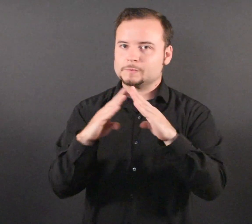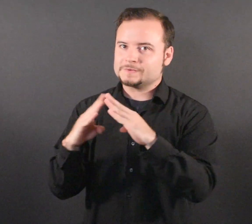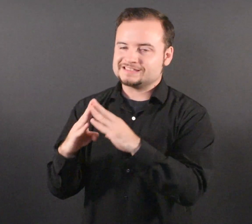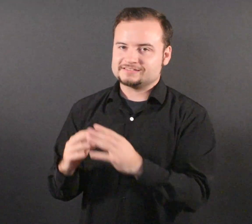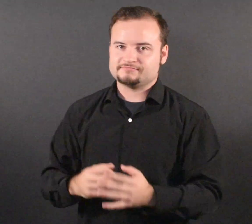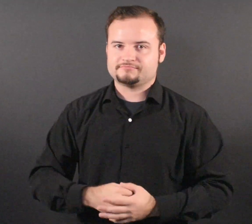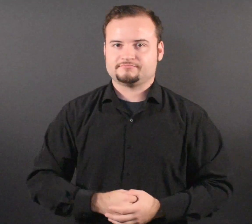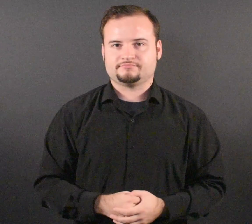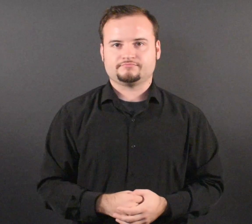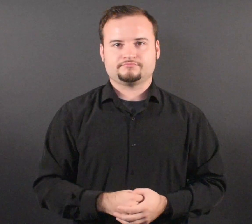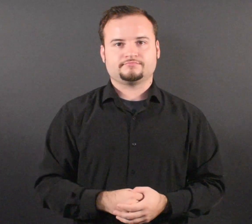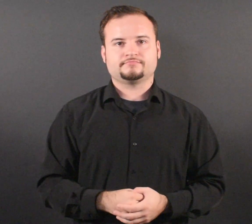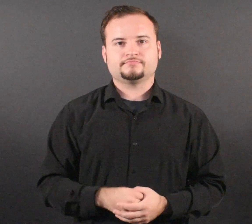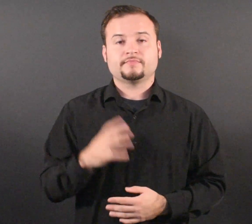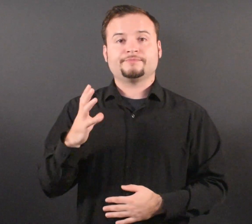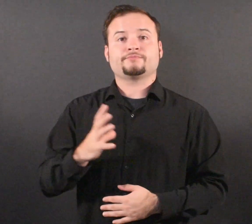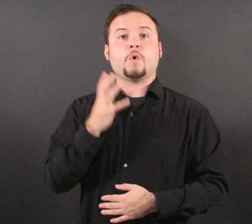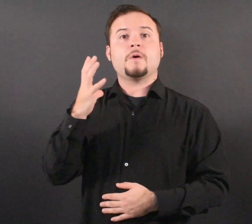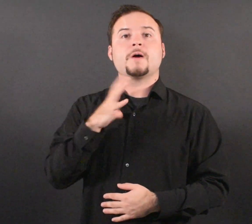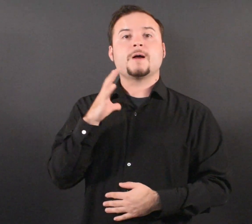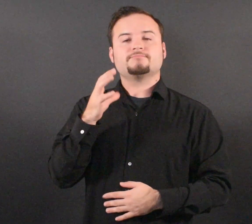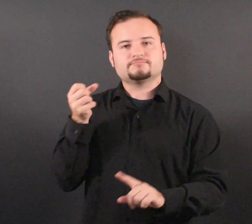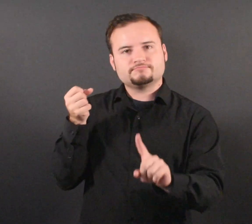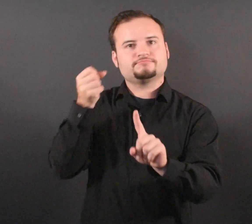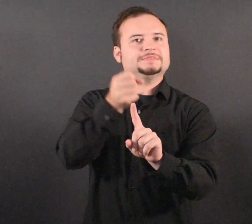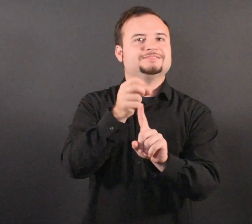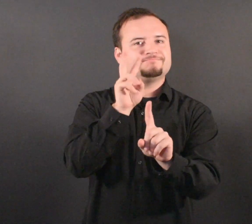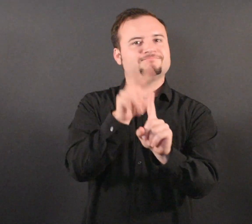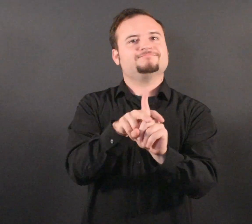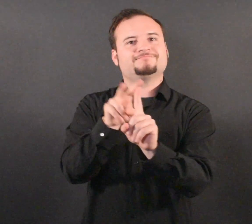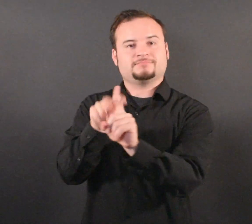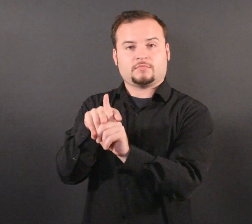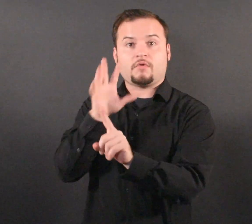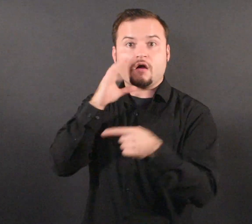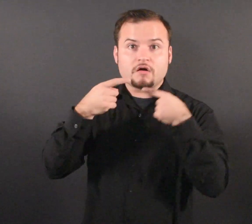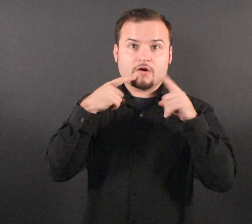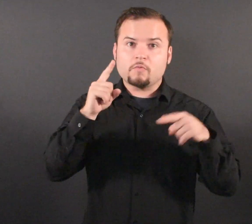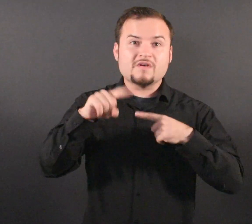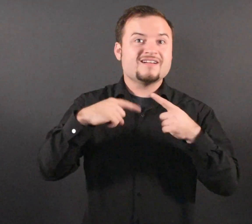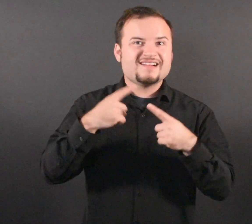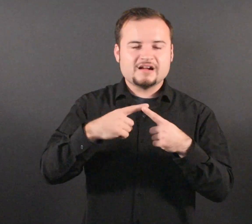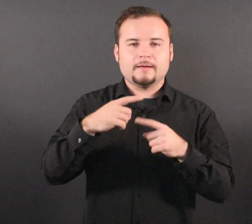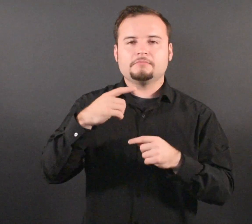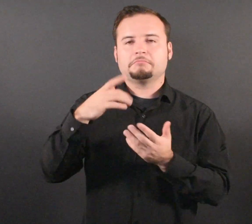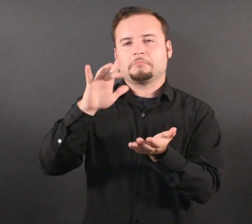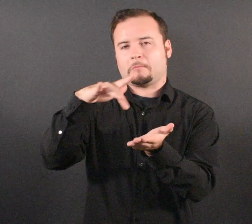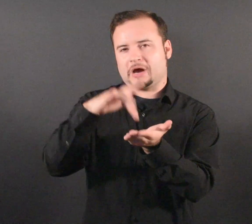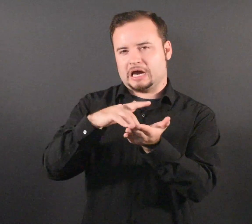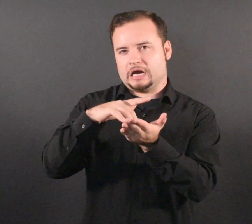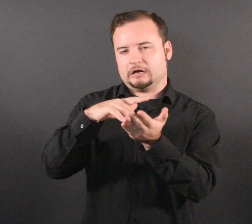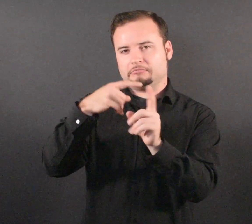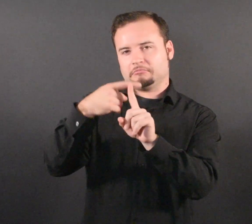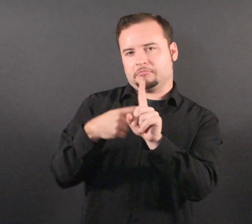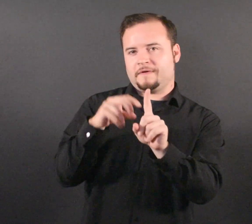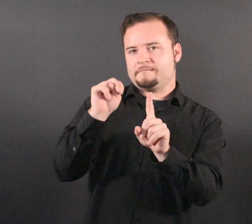The formal announcements will be appointed in mid-November.